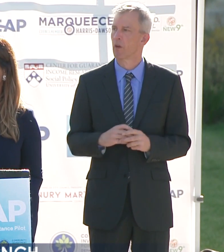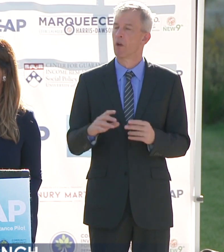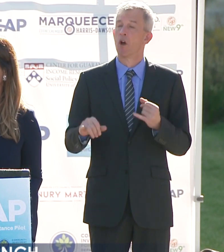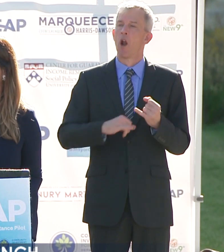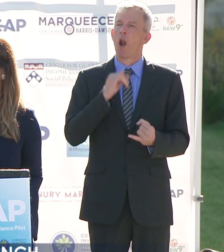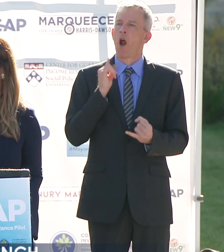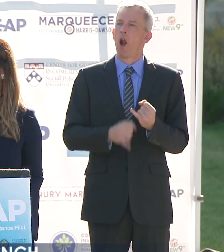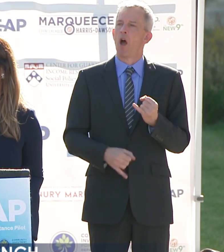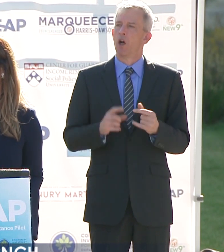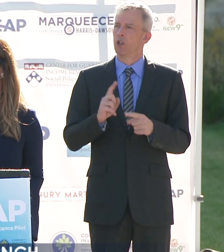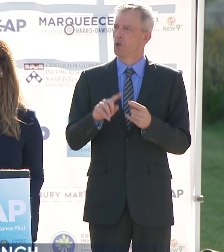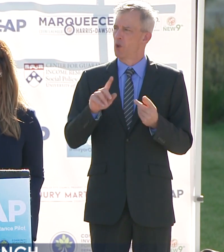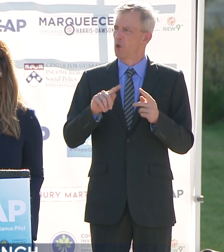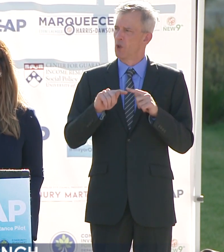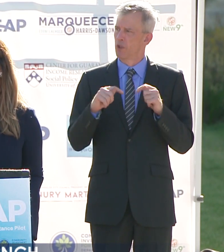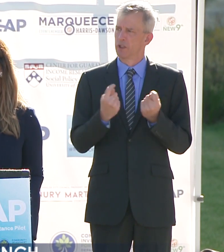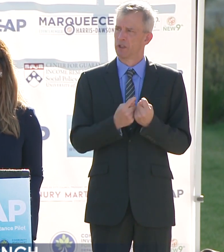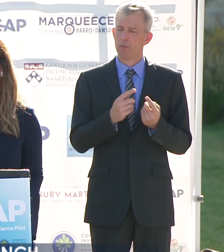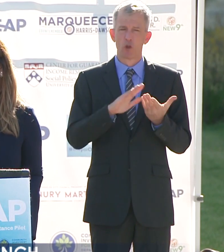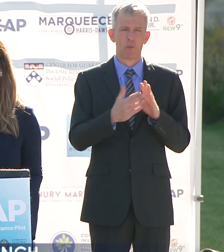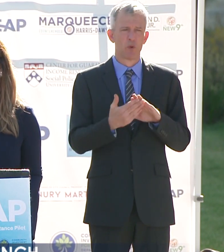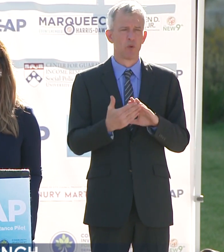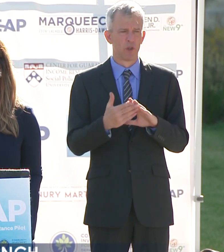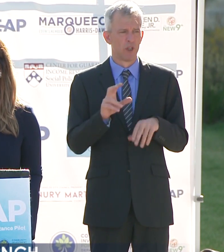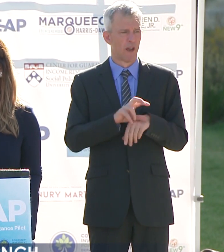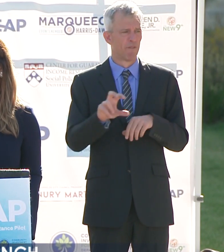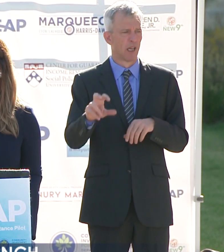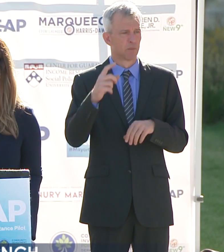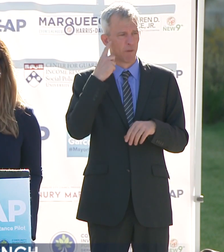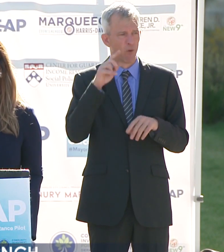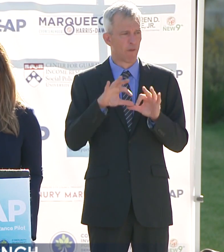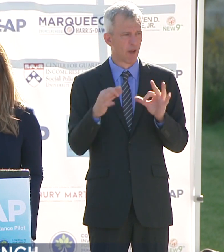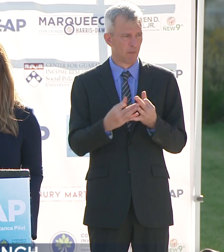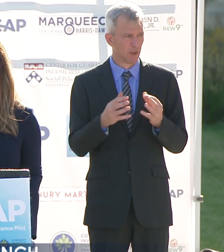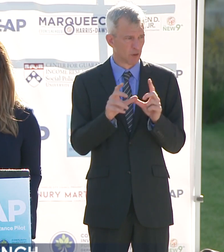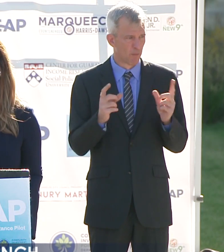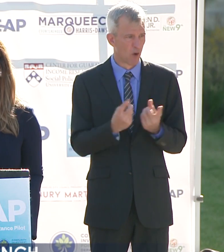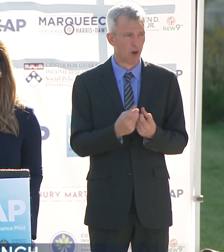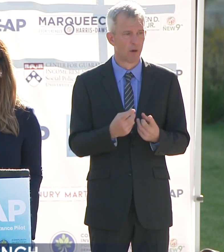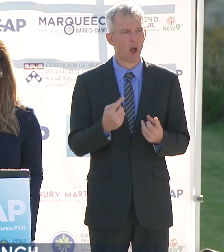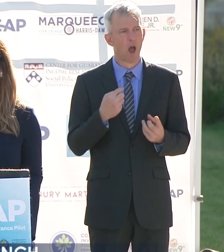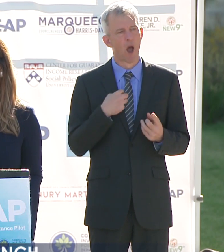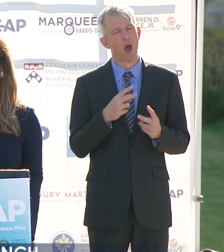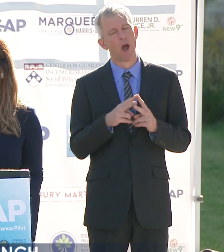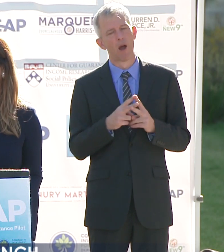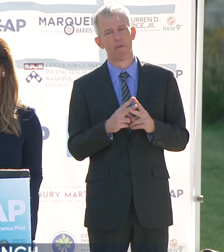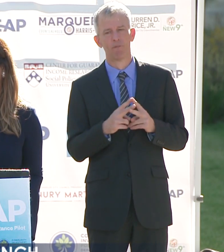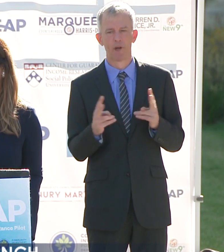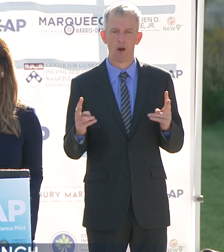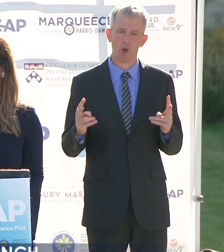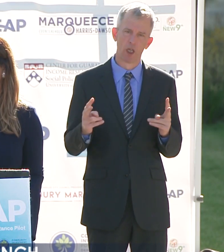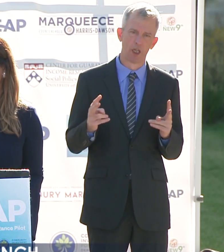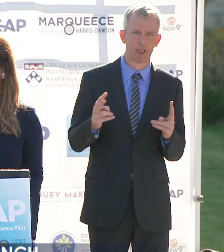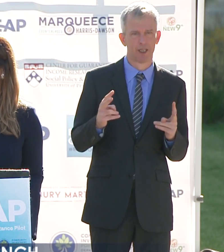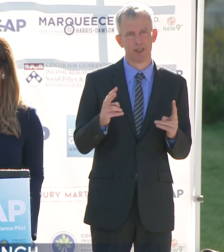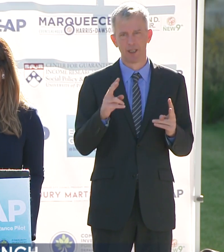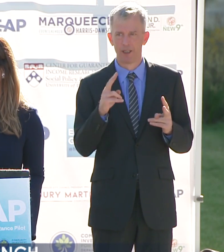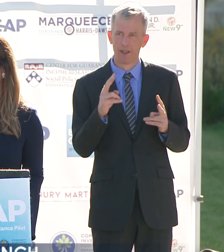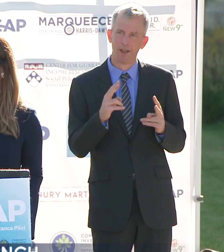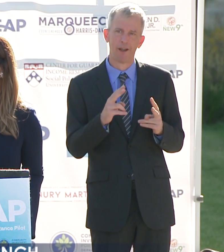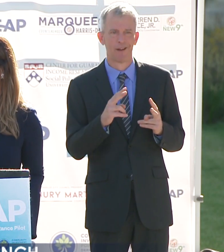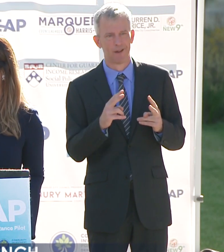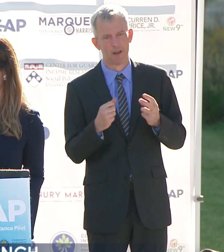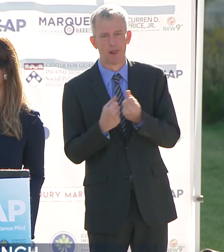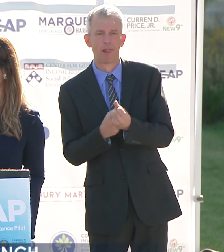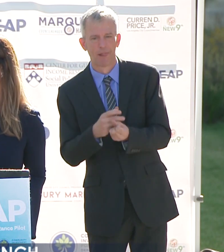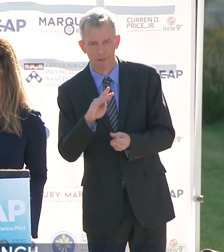to the team at the Community Investment for Families Department. I am very biased, but I have to say that we have among the most